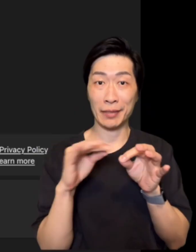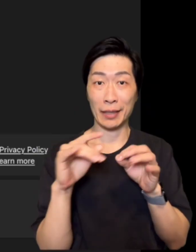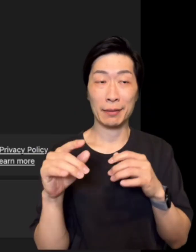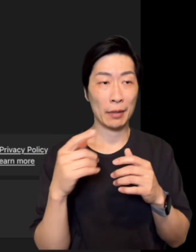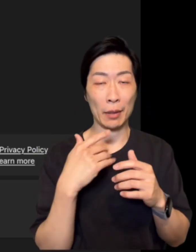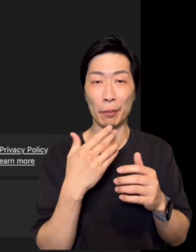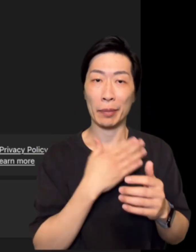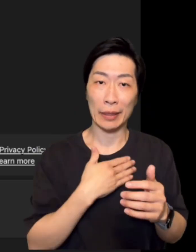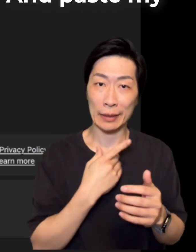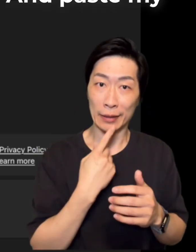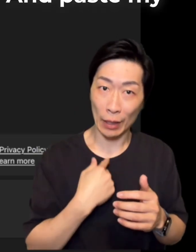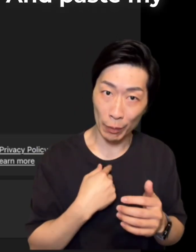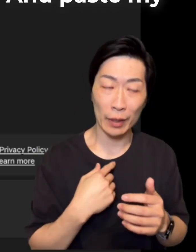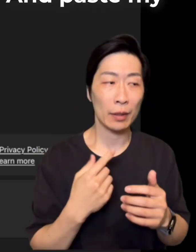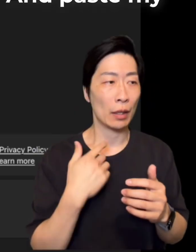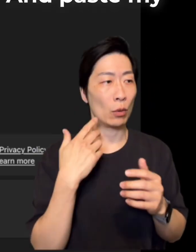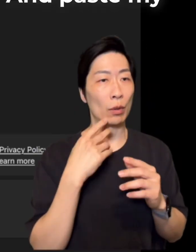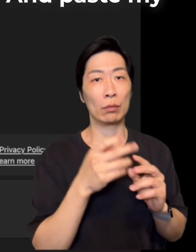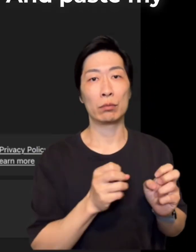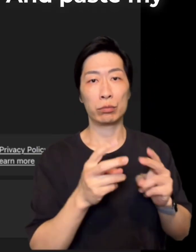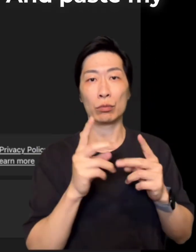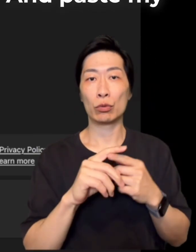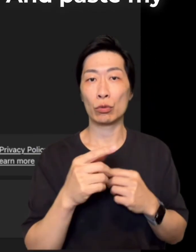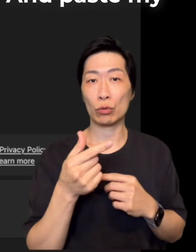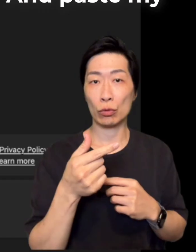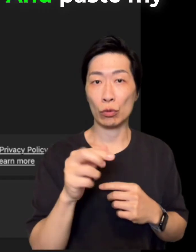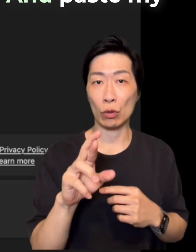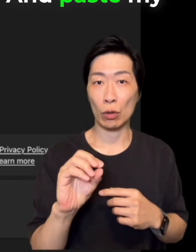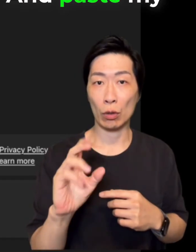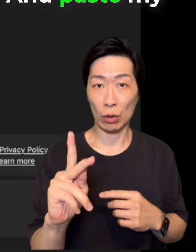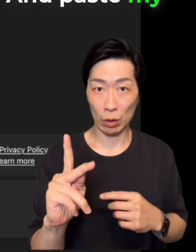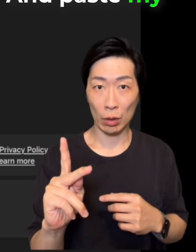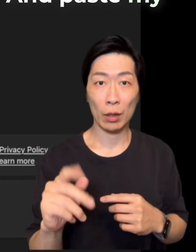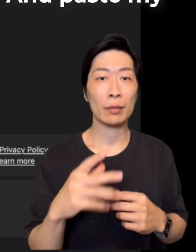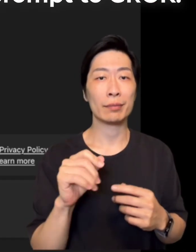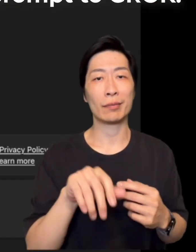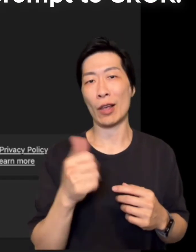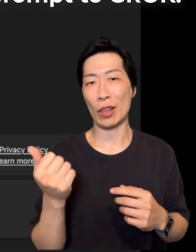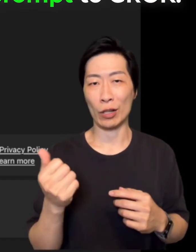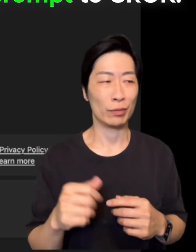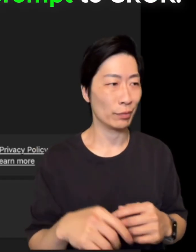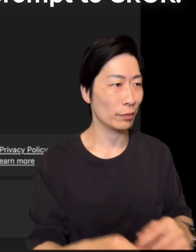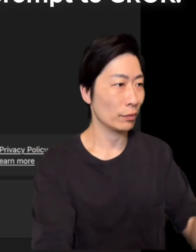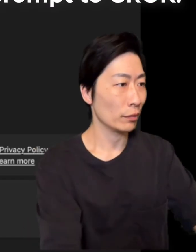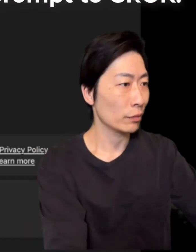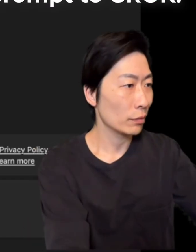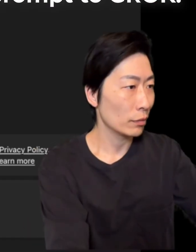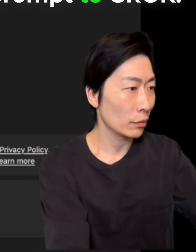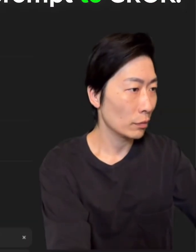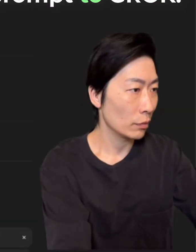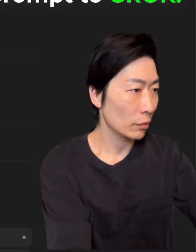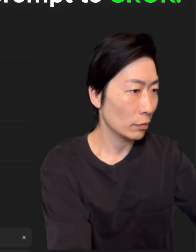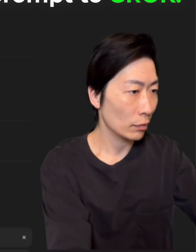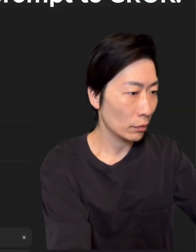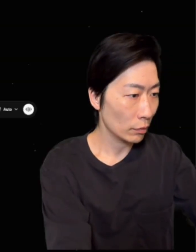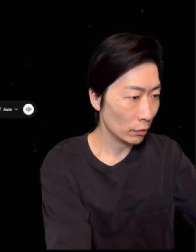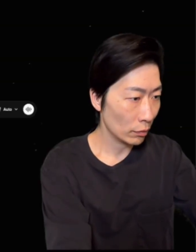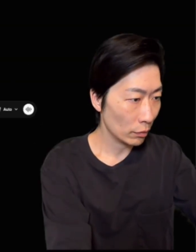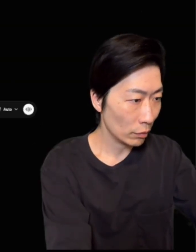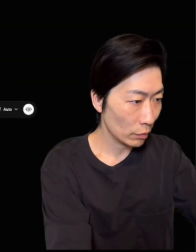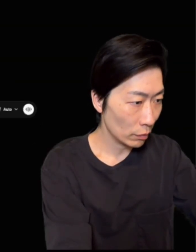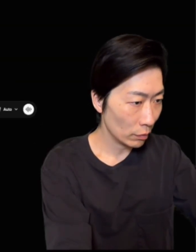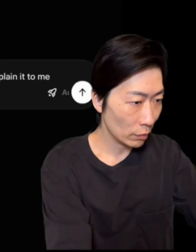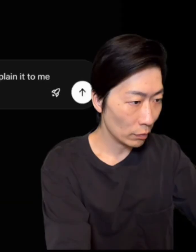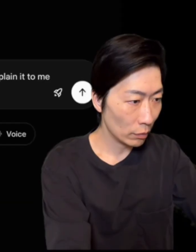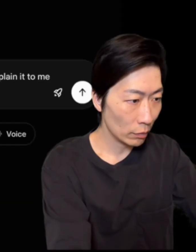Okay, and I will copy and paste my previous prompt to Grok.